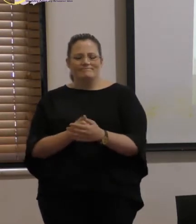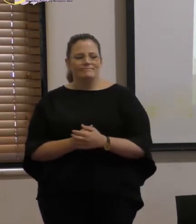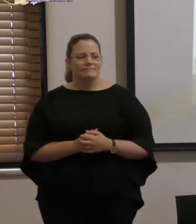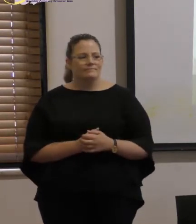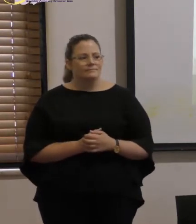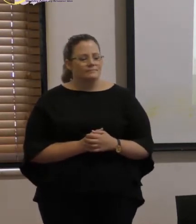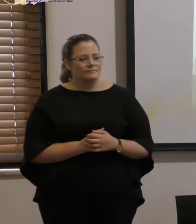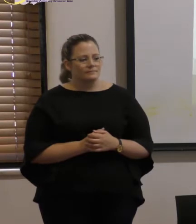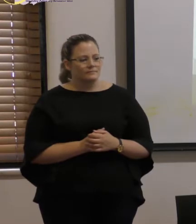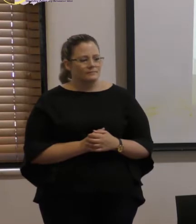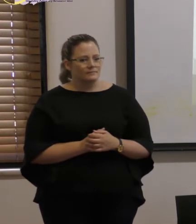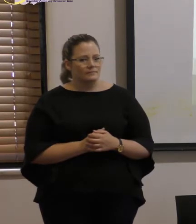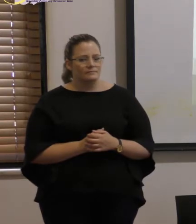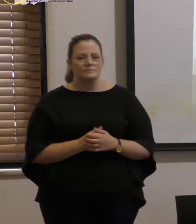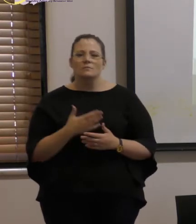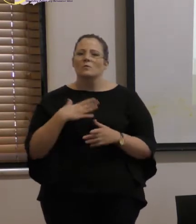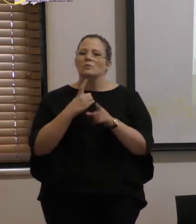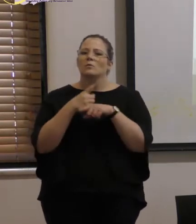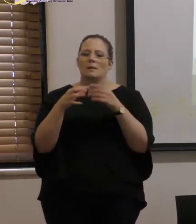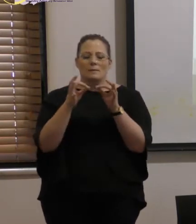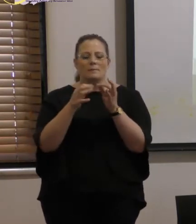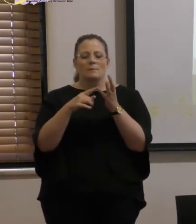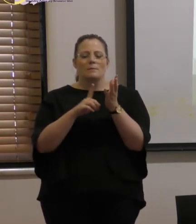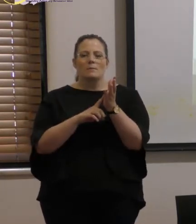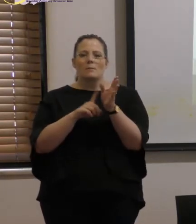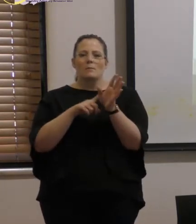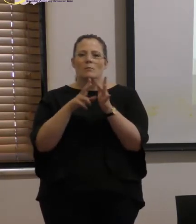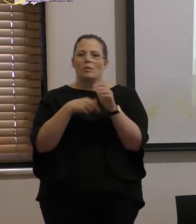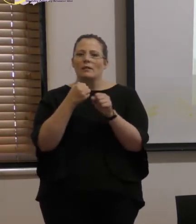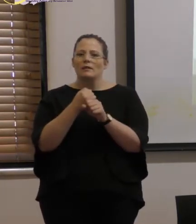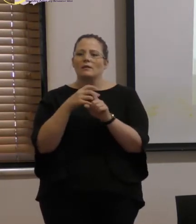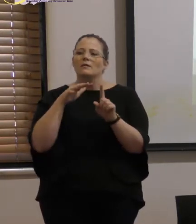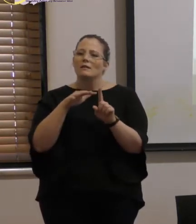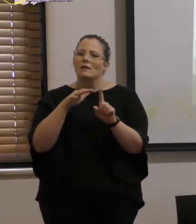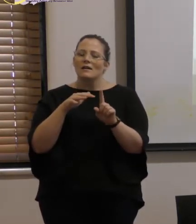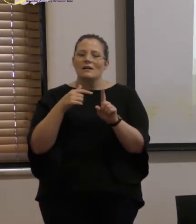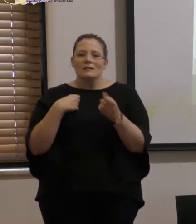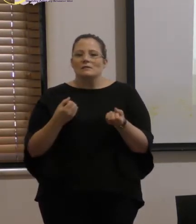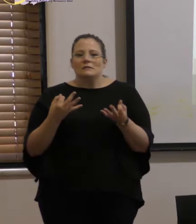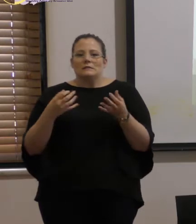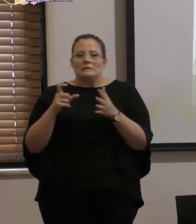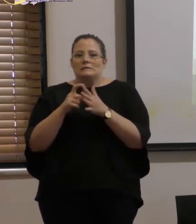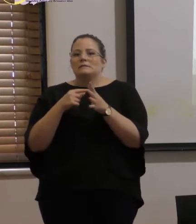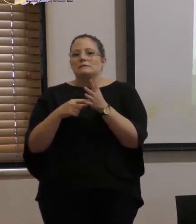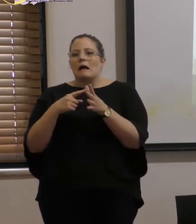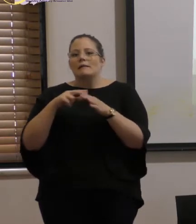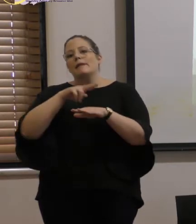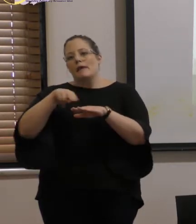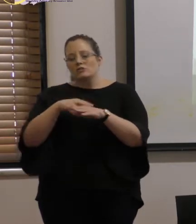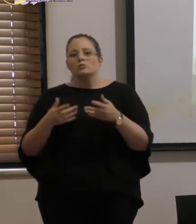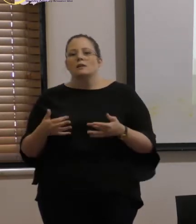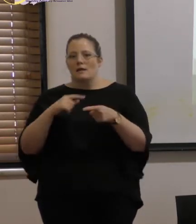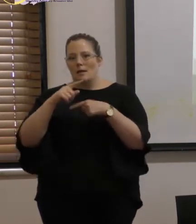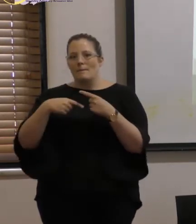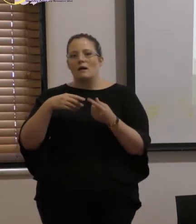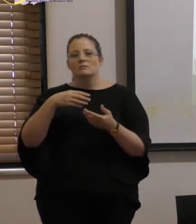I wanted to mention bullying when there's no national kind of official data on this around students with disability, but it's very common. I'm going to talk